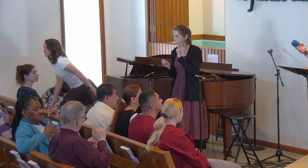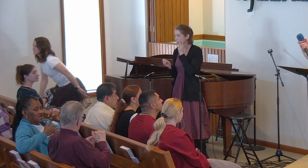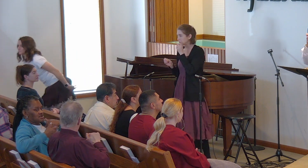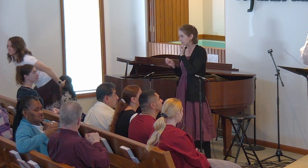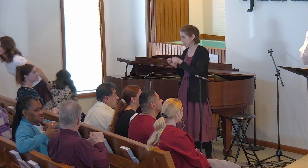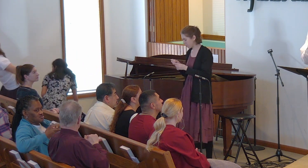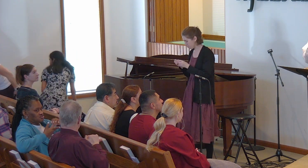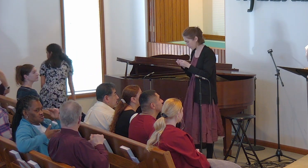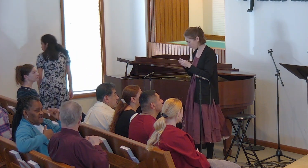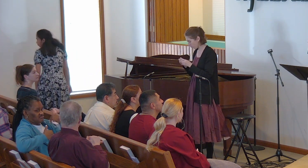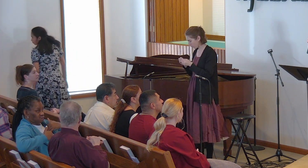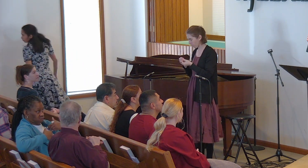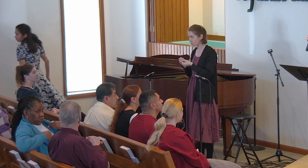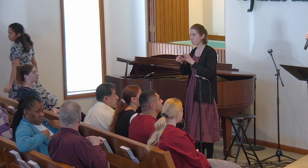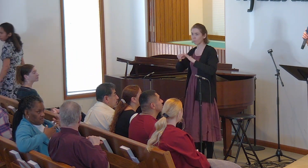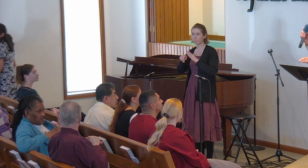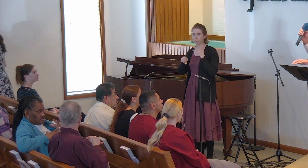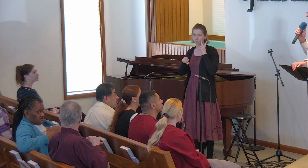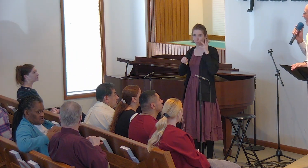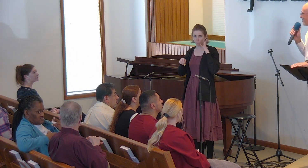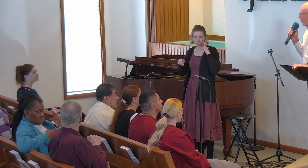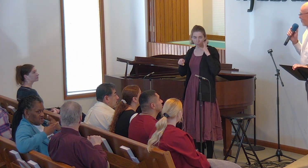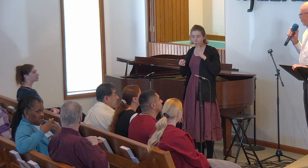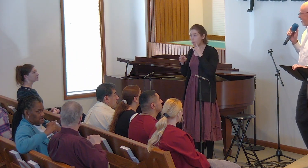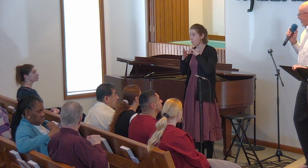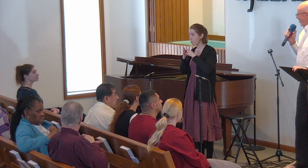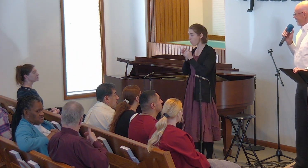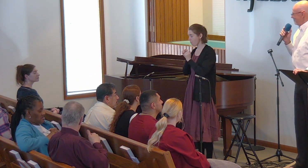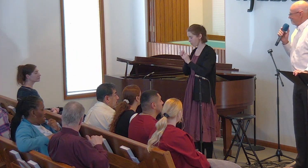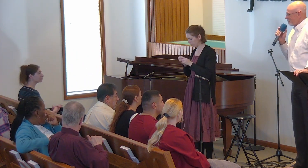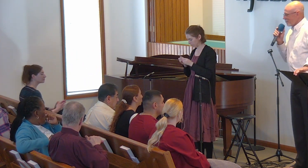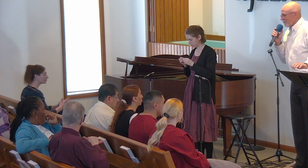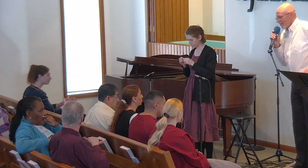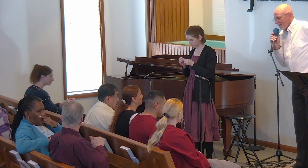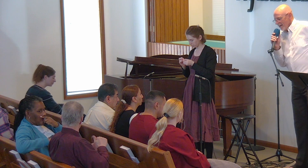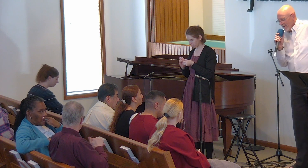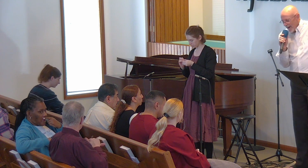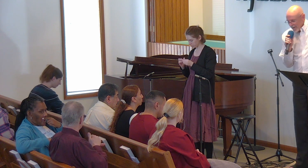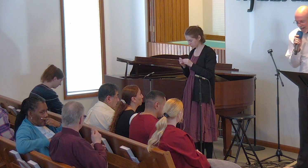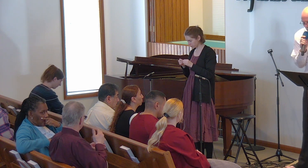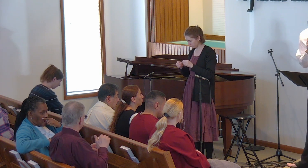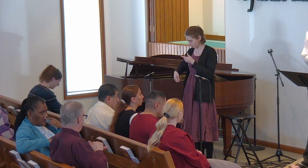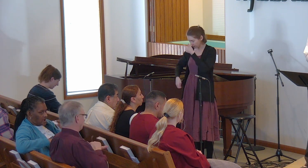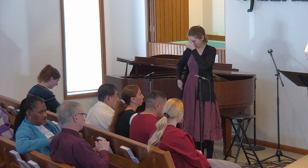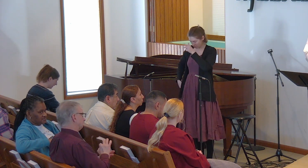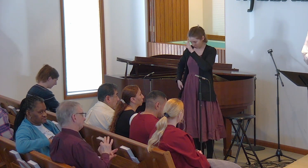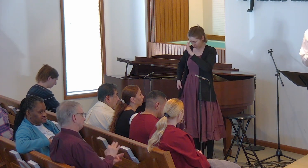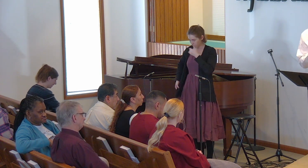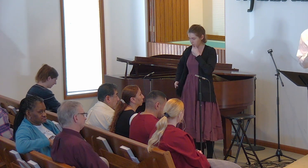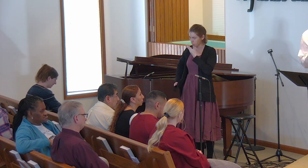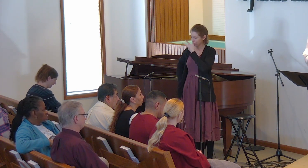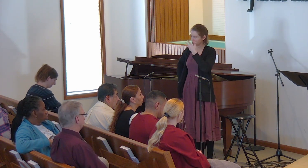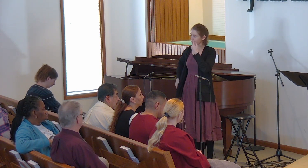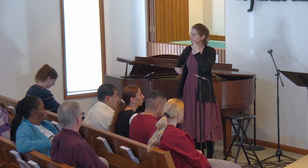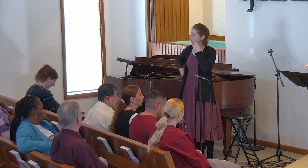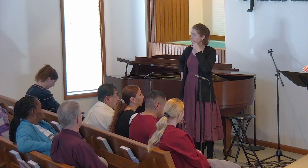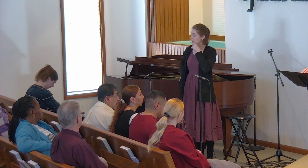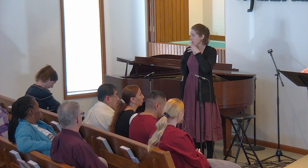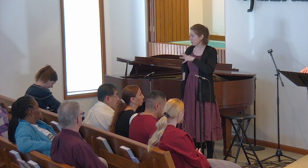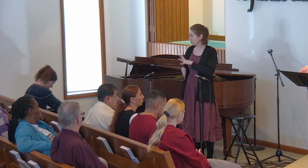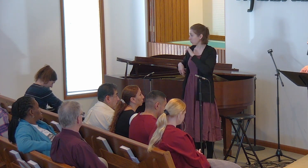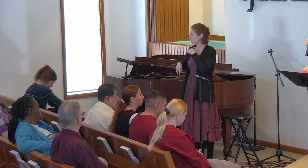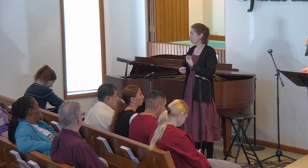can see. Yeah, we're on. Let's start with prayer. Father God, we thank you so much for your blessings. We are